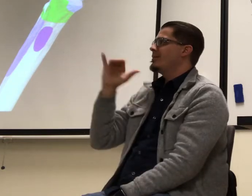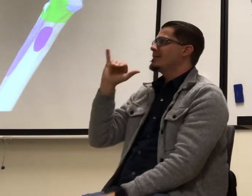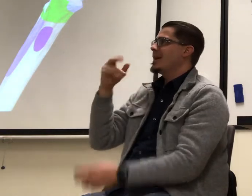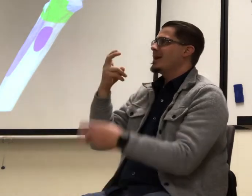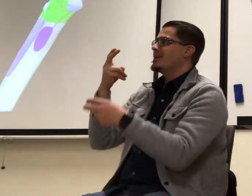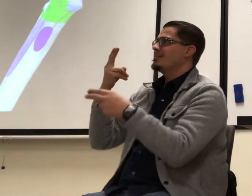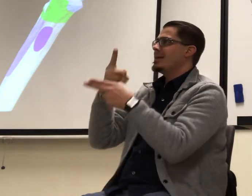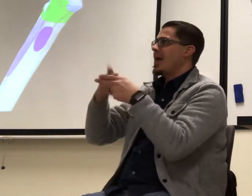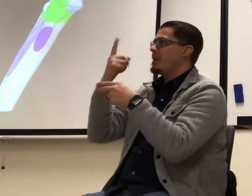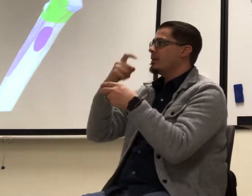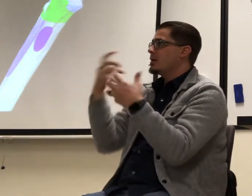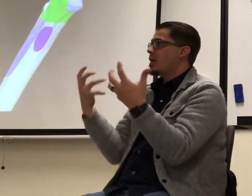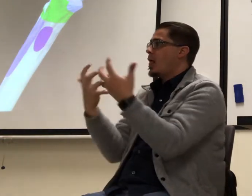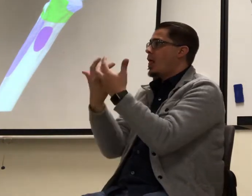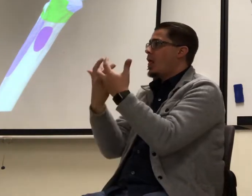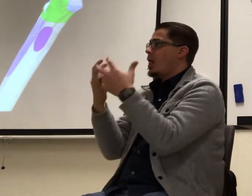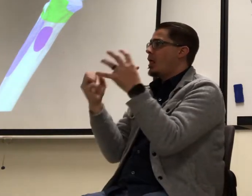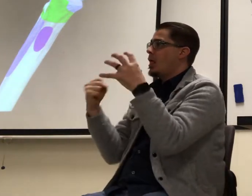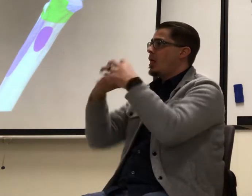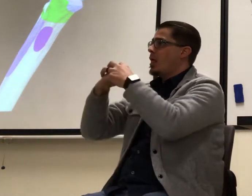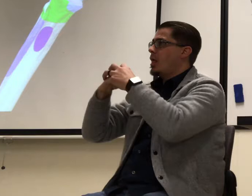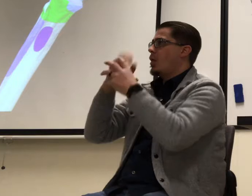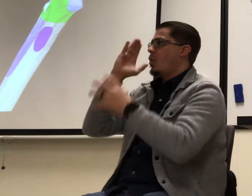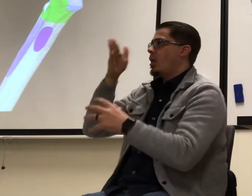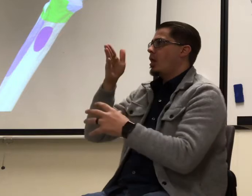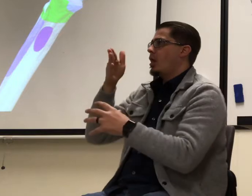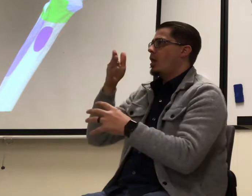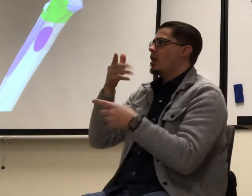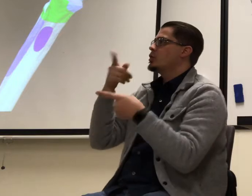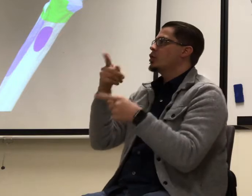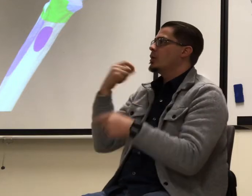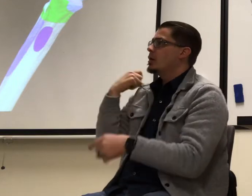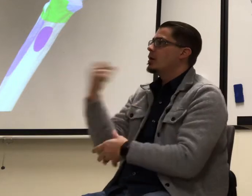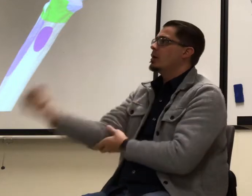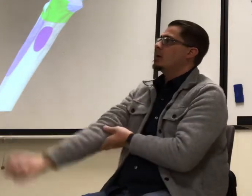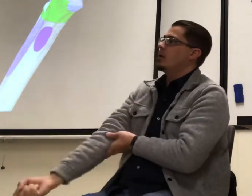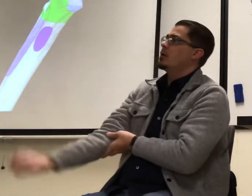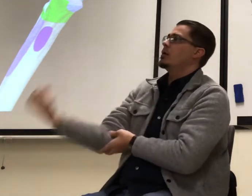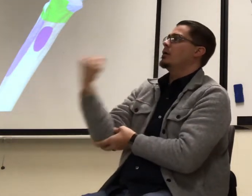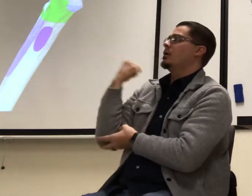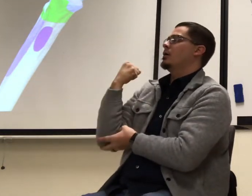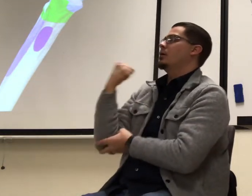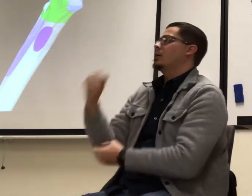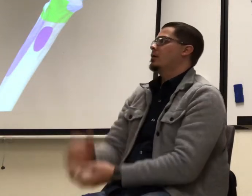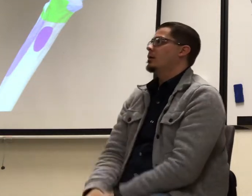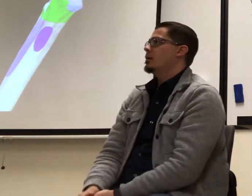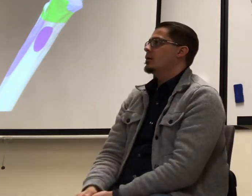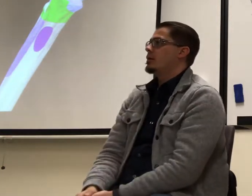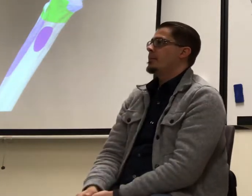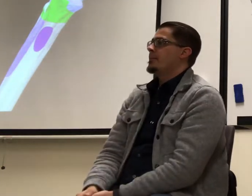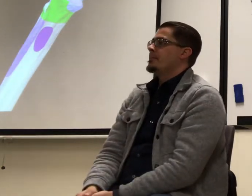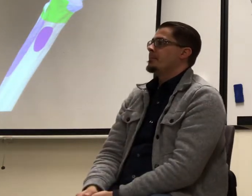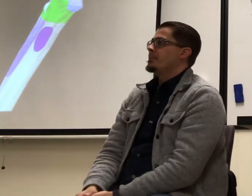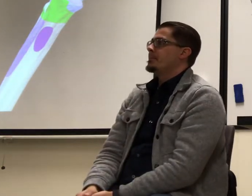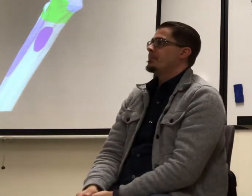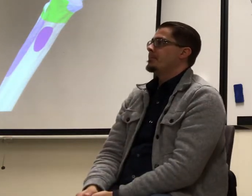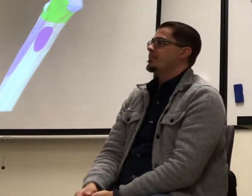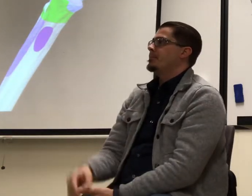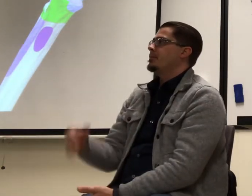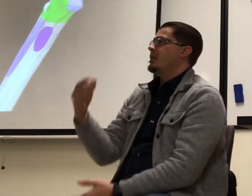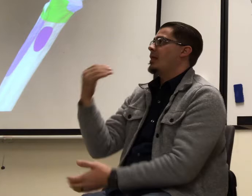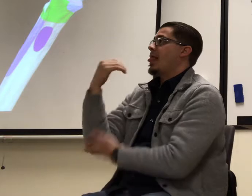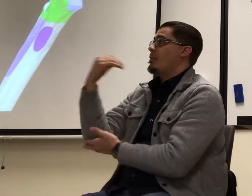other. The process fits in the fossa of the same name during flexion, elbow flexion.